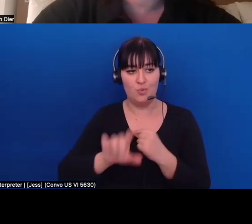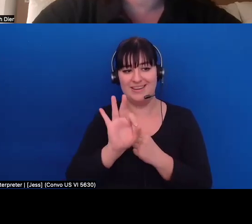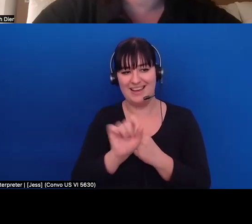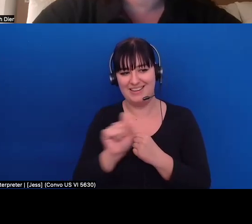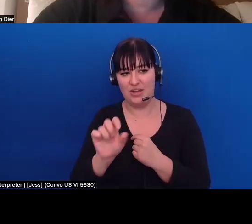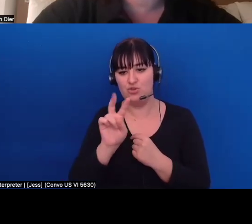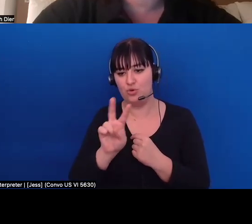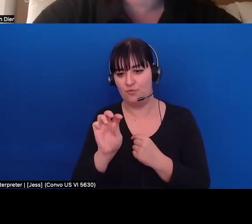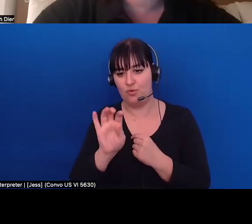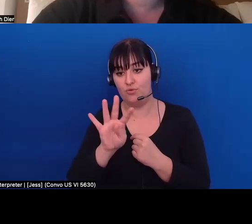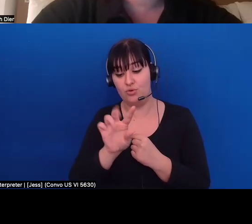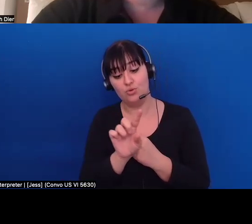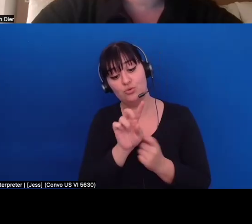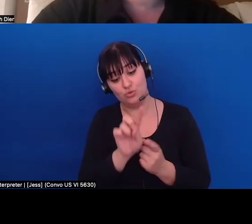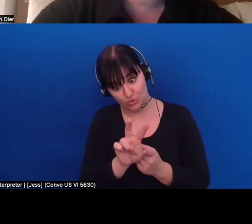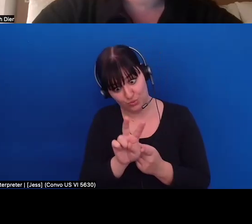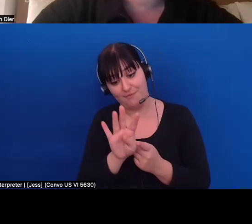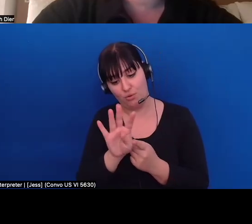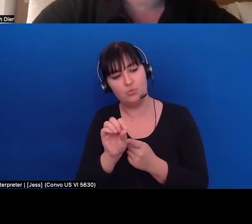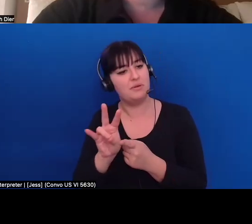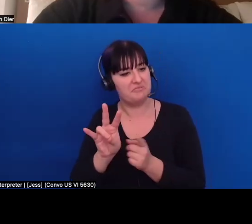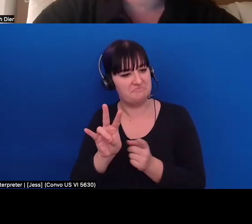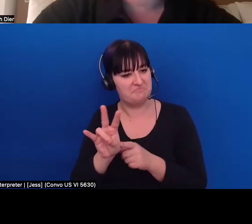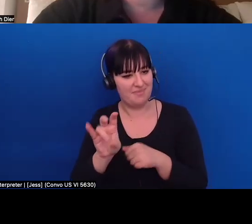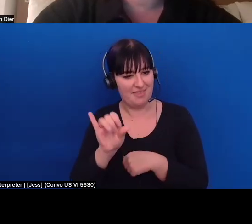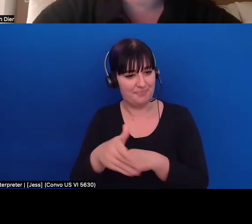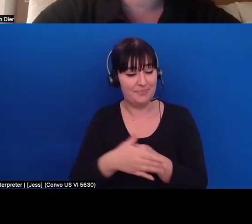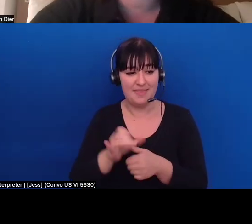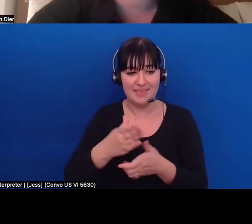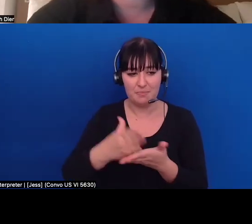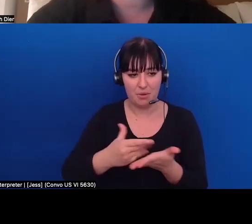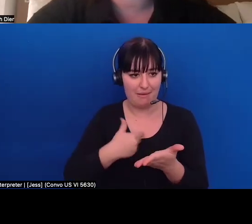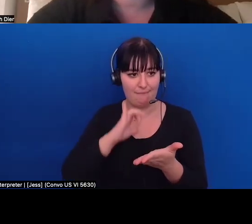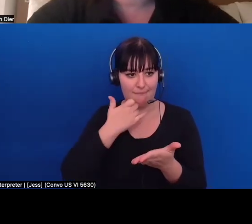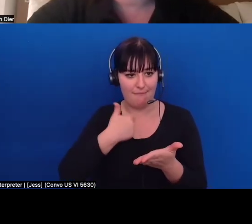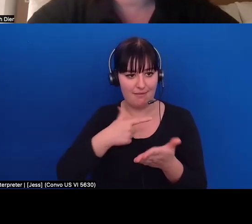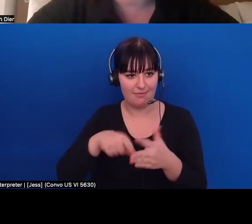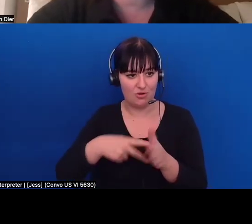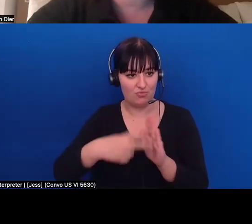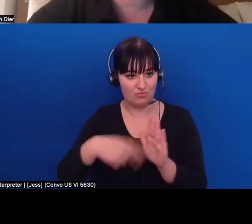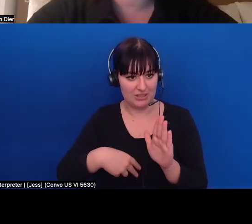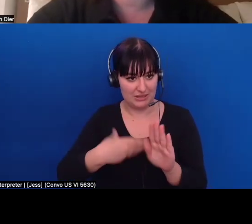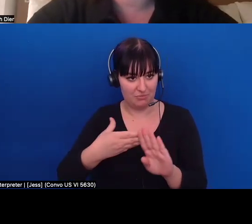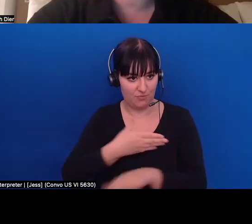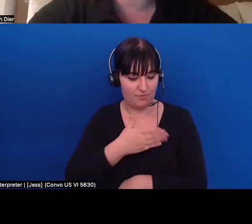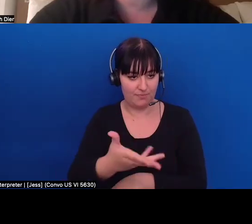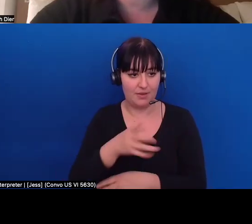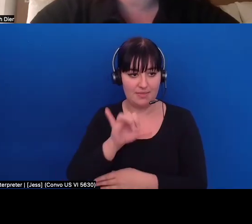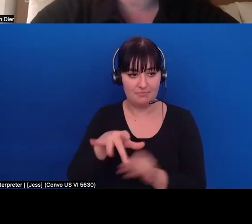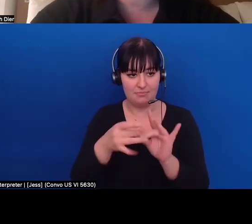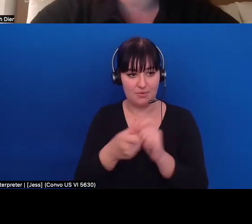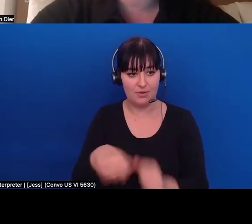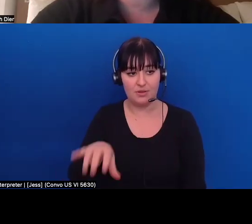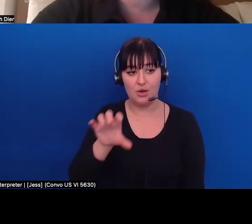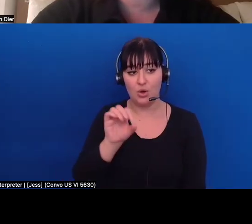9-2407, which is right here. And so this is the part that I mistakenly started reading before. This has to do with the